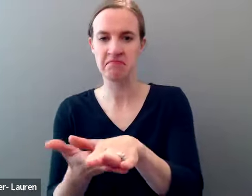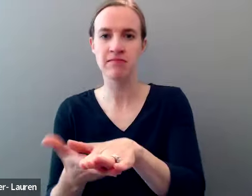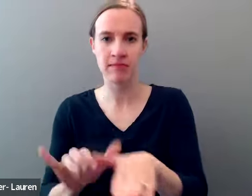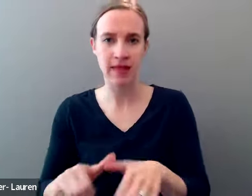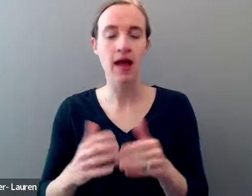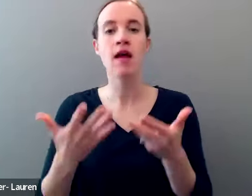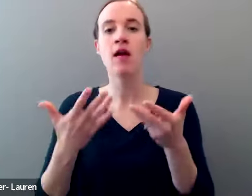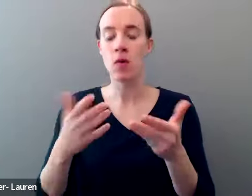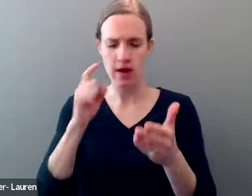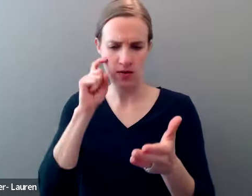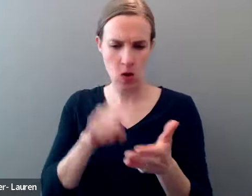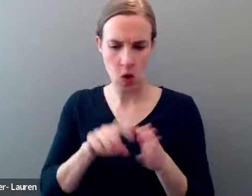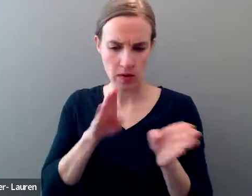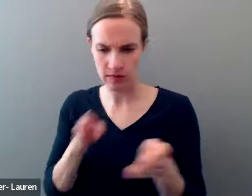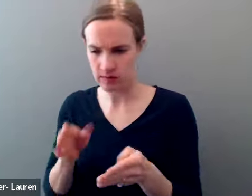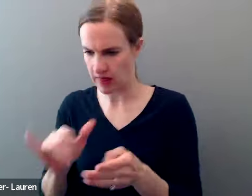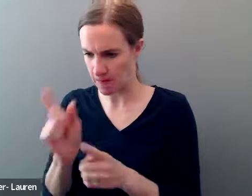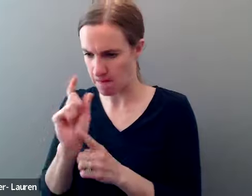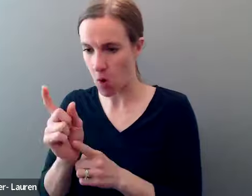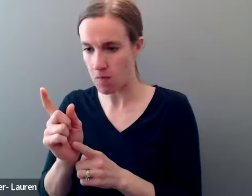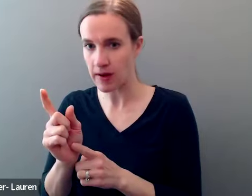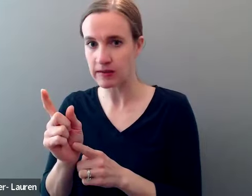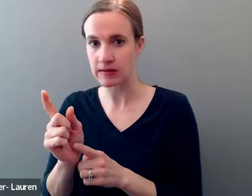and shifting to pleasant neutral.